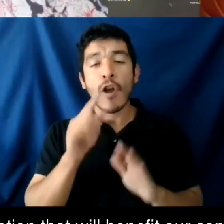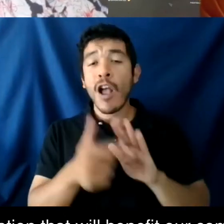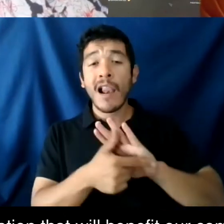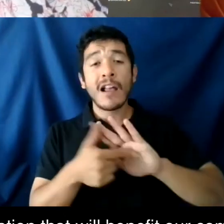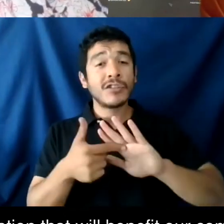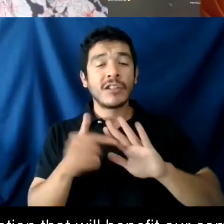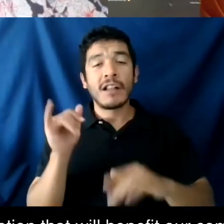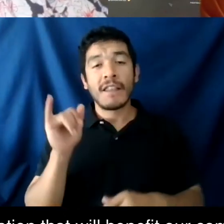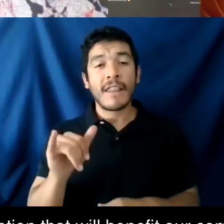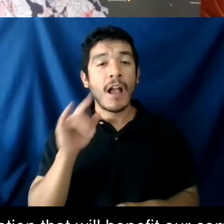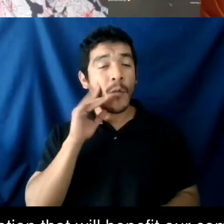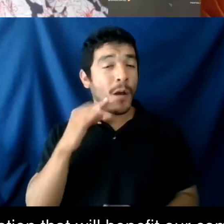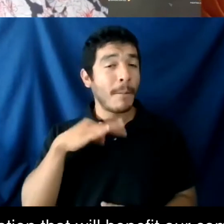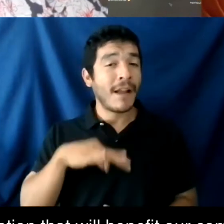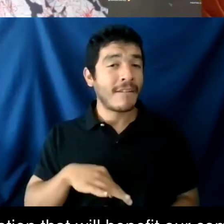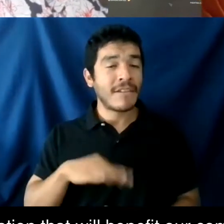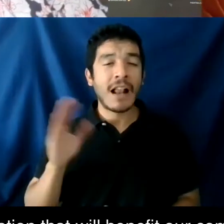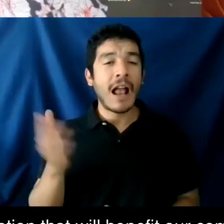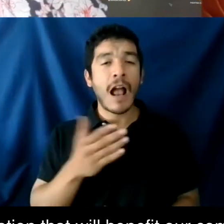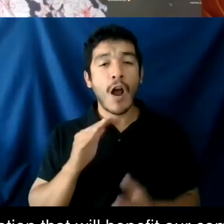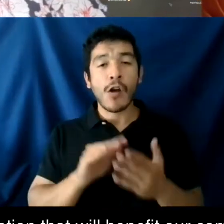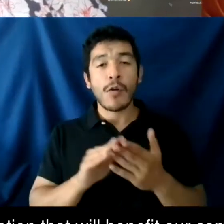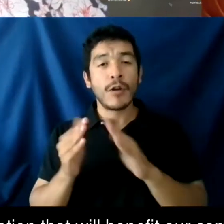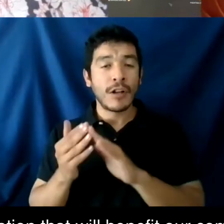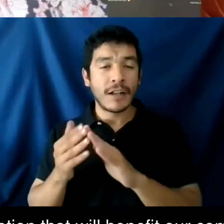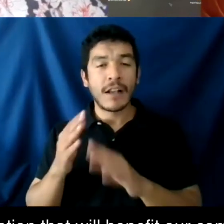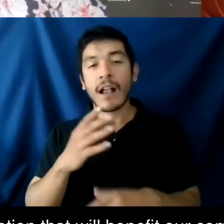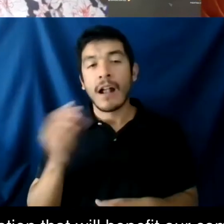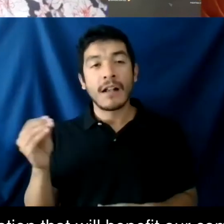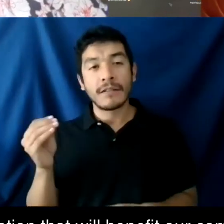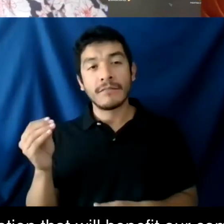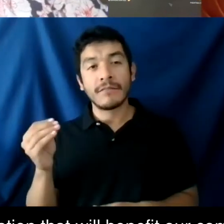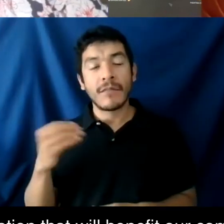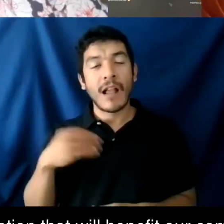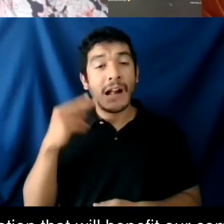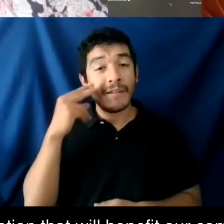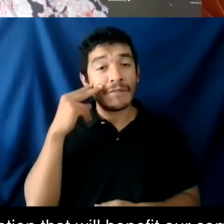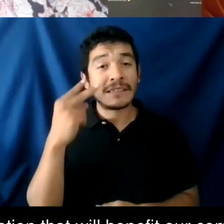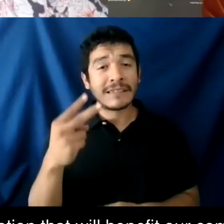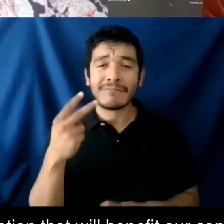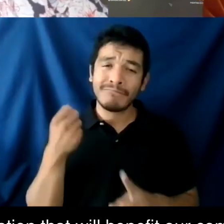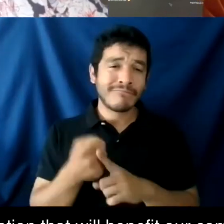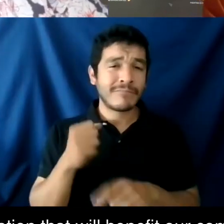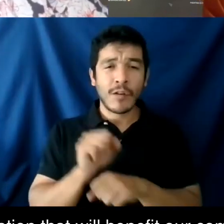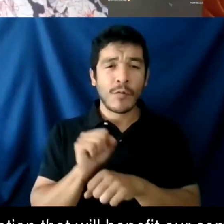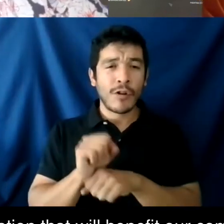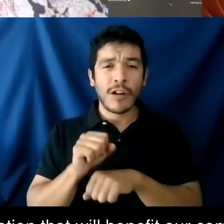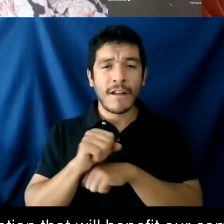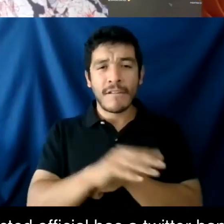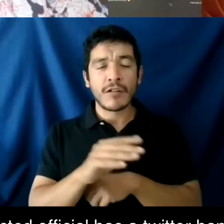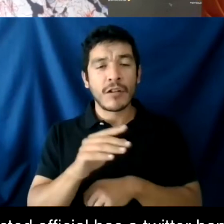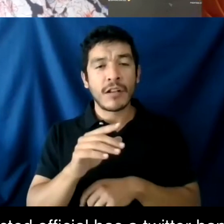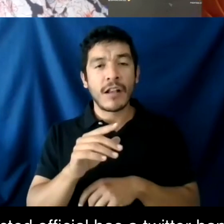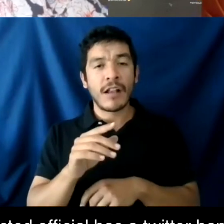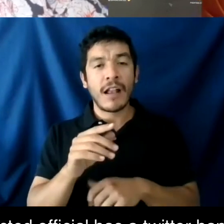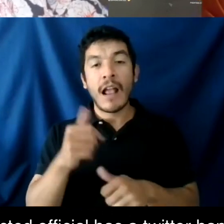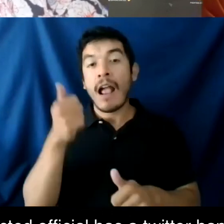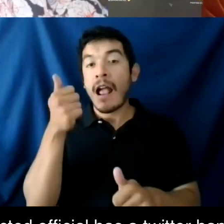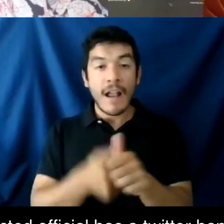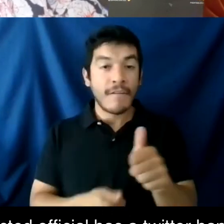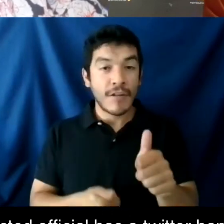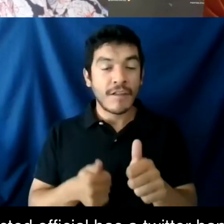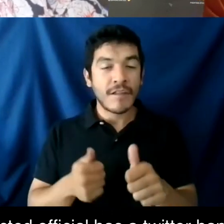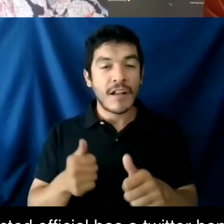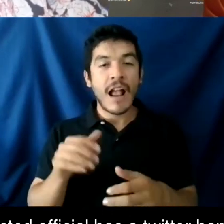that will benefit our community. And I've seen it work effectively. I mean, every